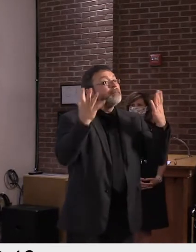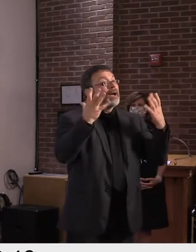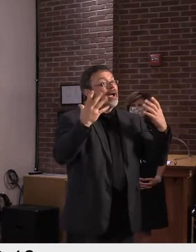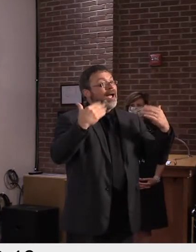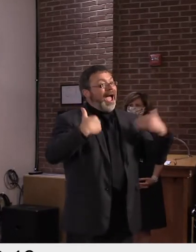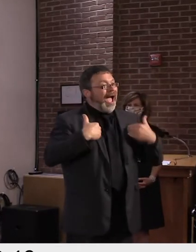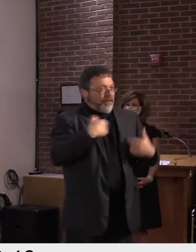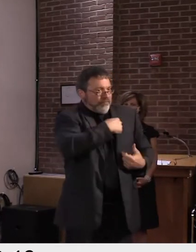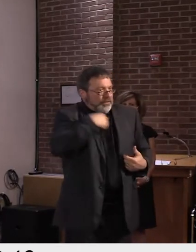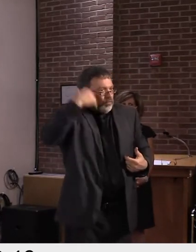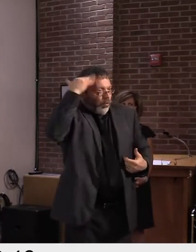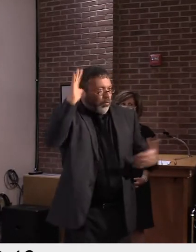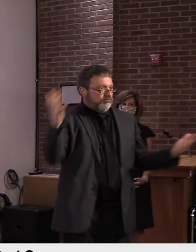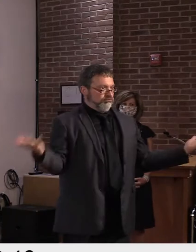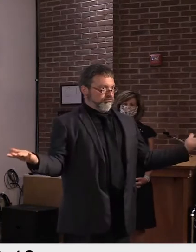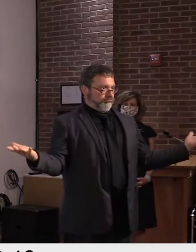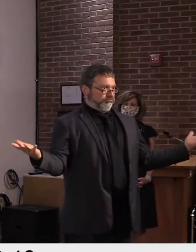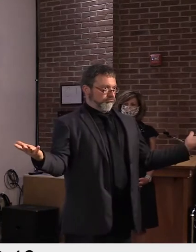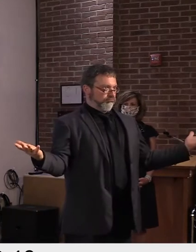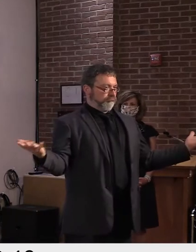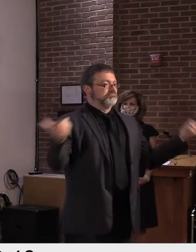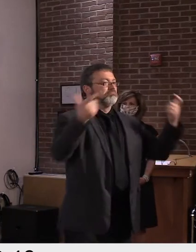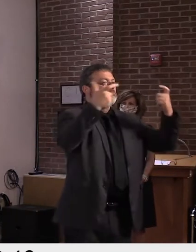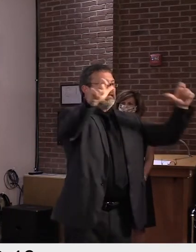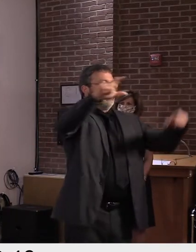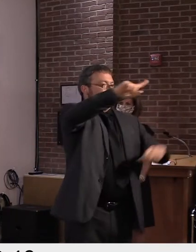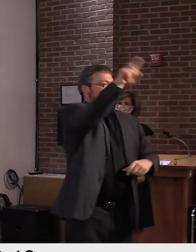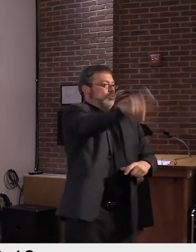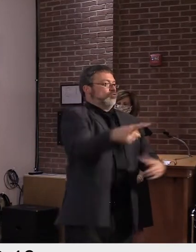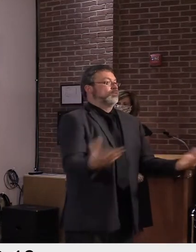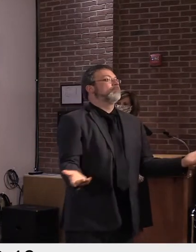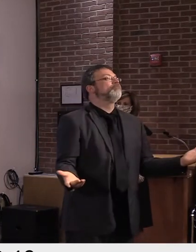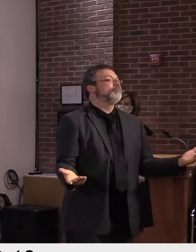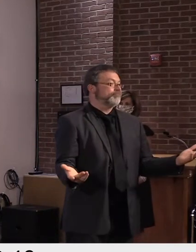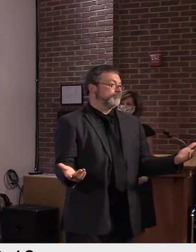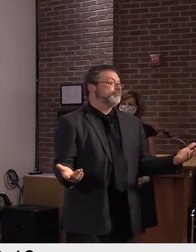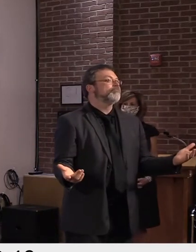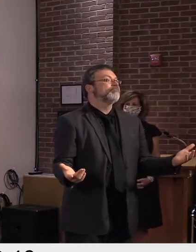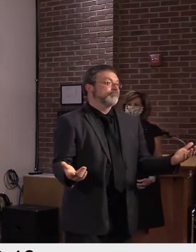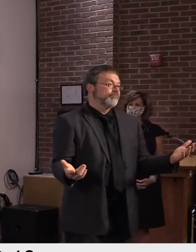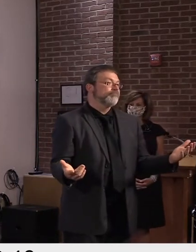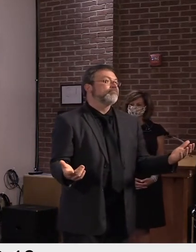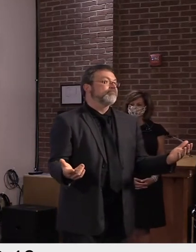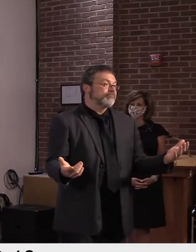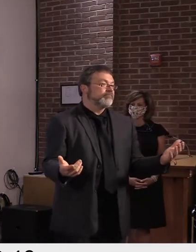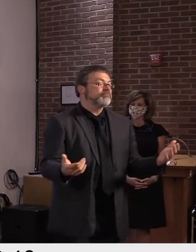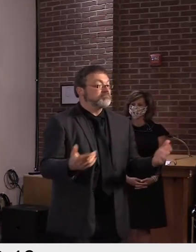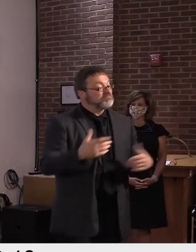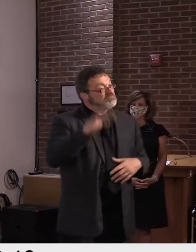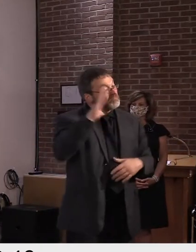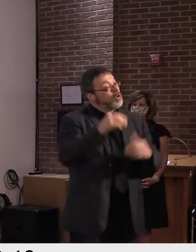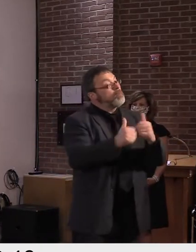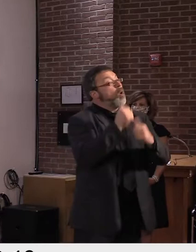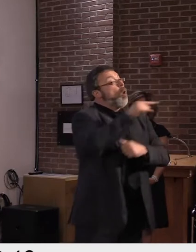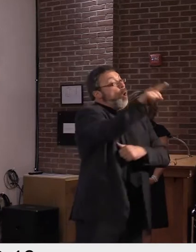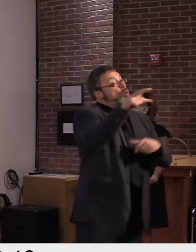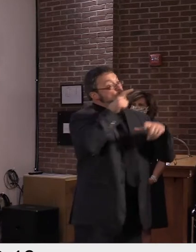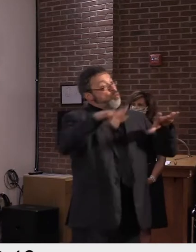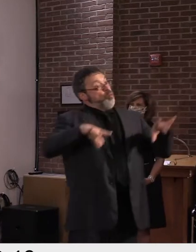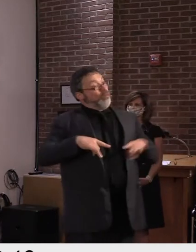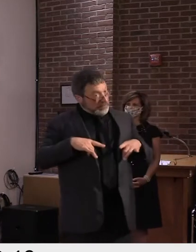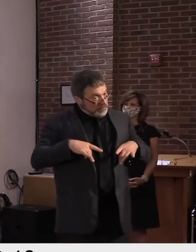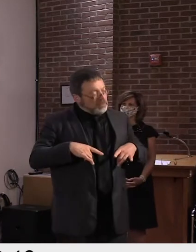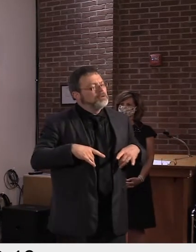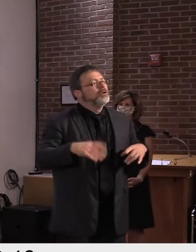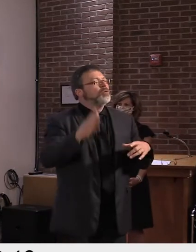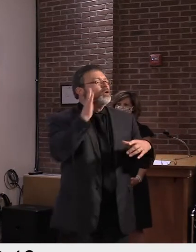apparently healthy people, have become seriously ill and even died. Back in the beginning, I once said that this